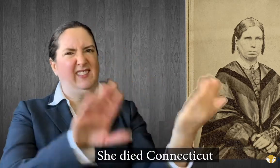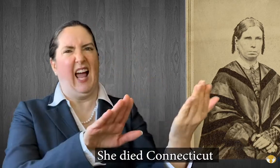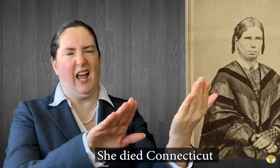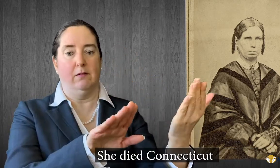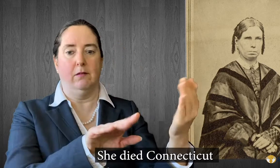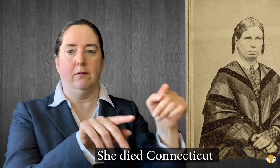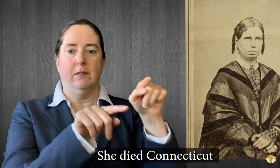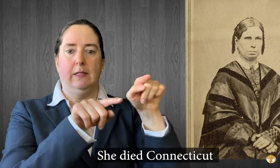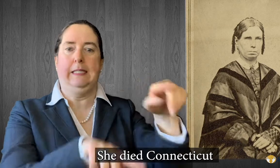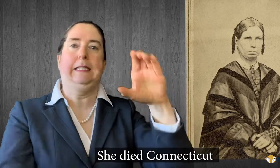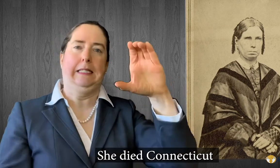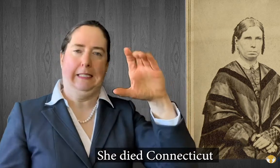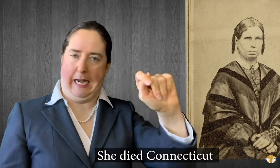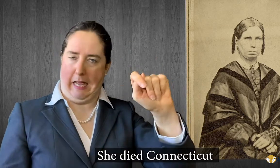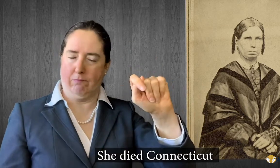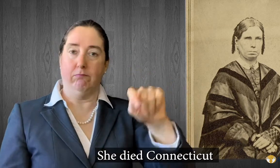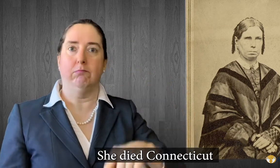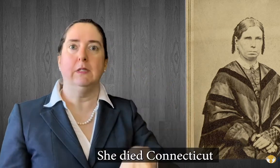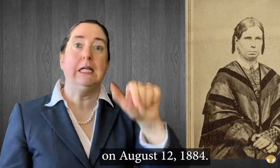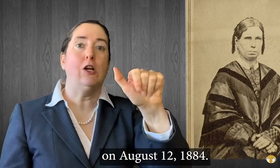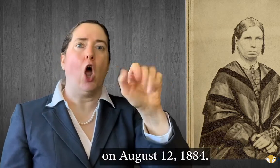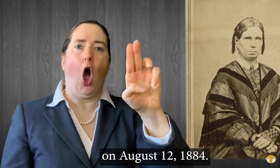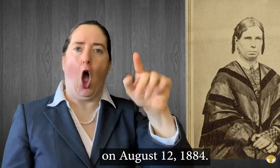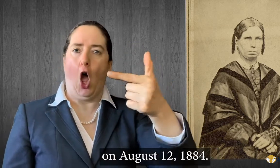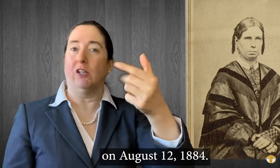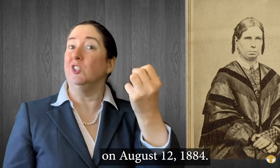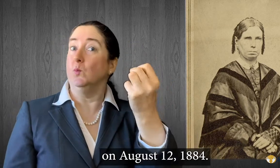She died in Connecticut on August 12th, 1884.